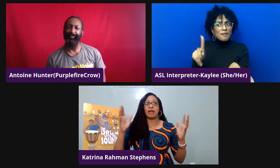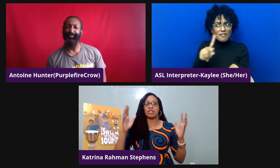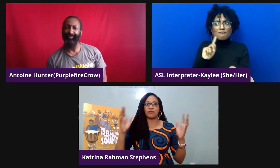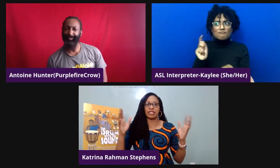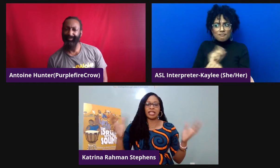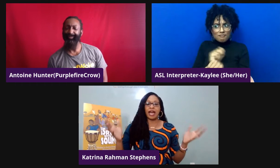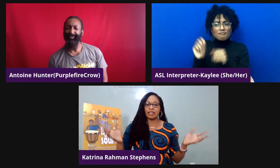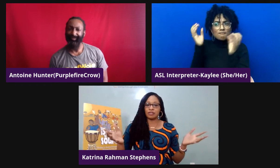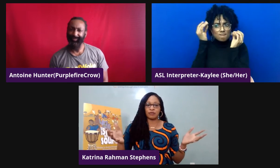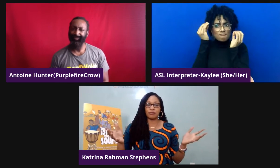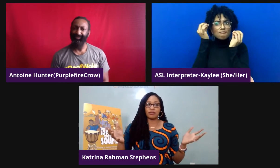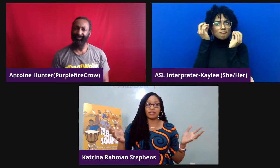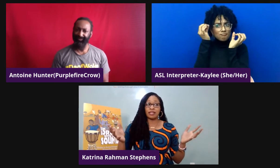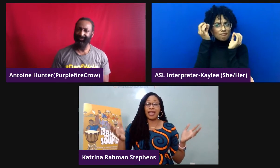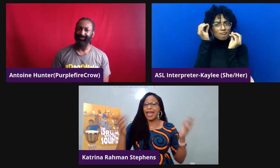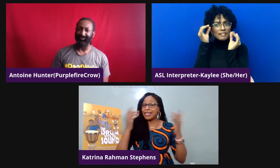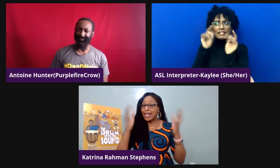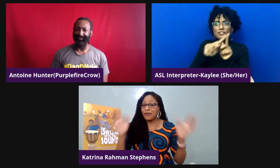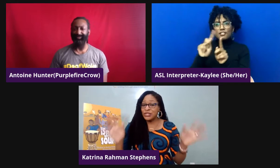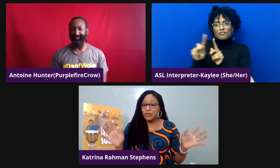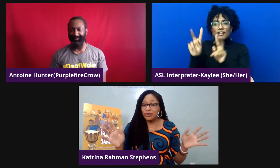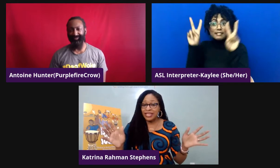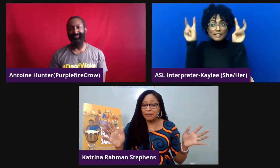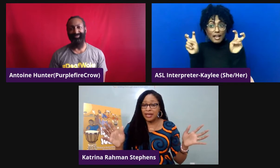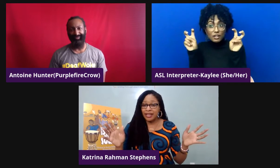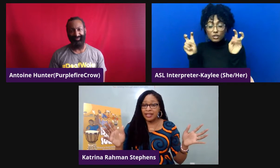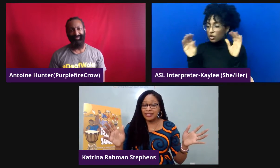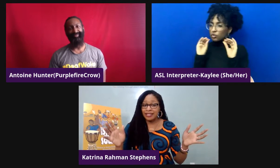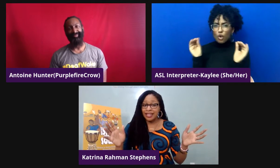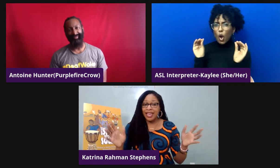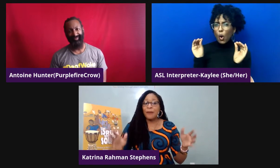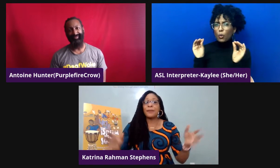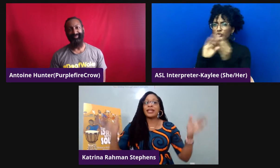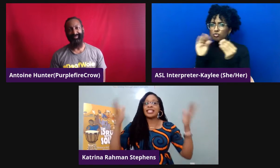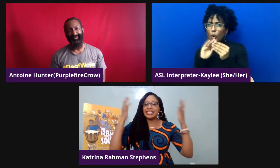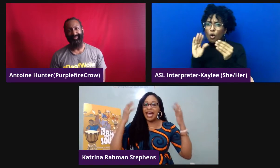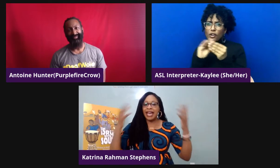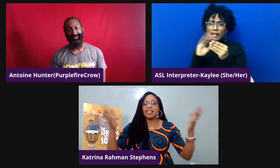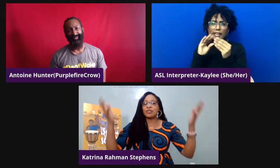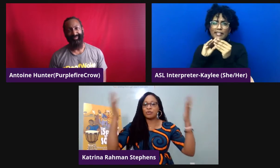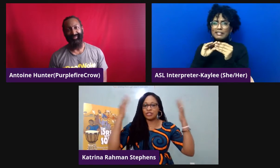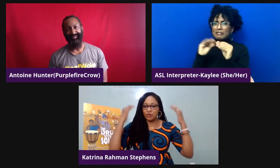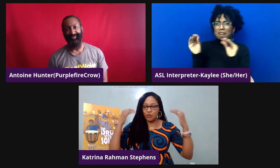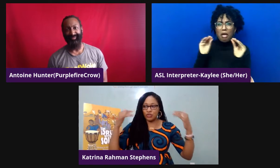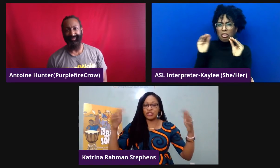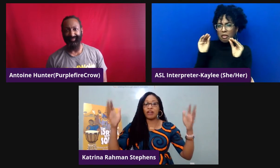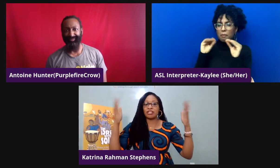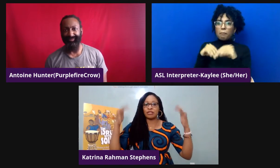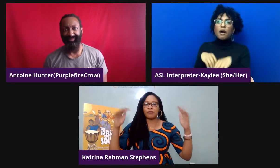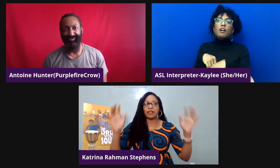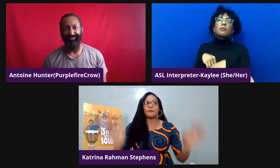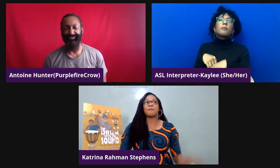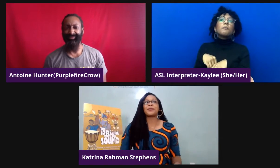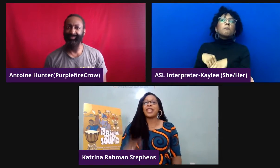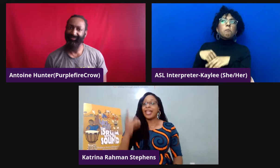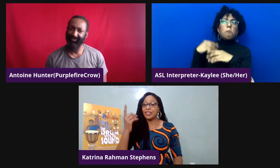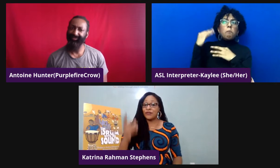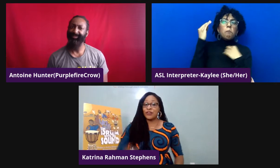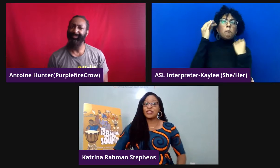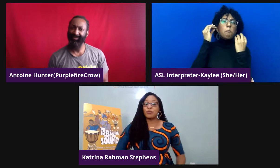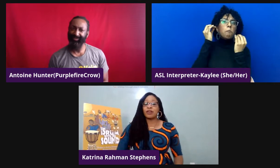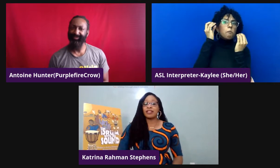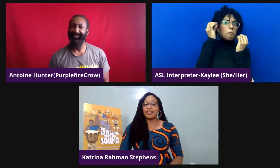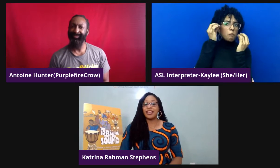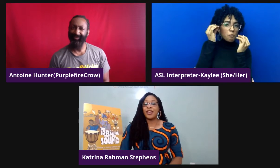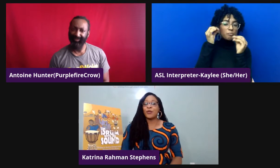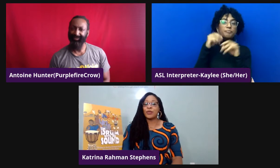thinking about different titles for books. I didn't have a story in mind, but titles were starting to flow. And the